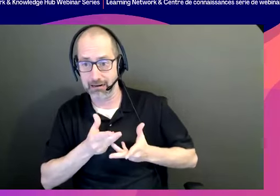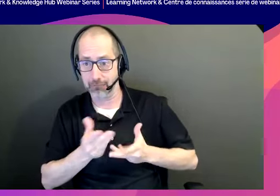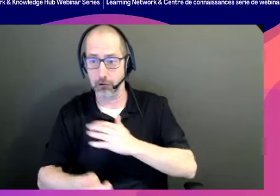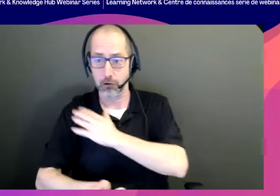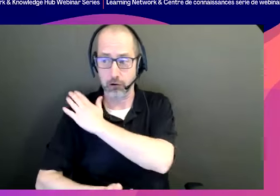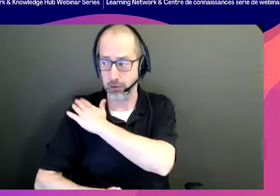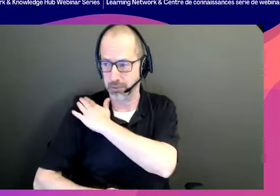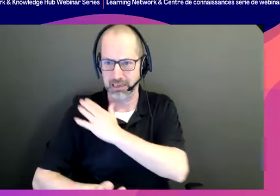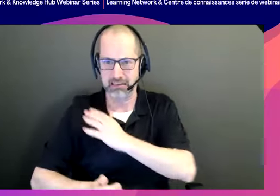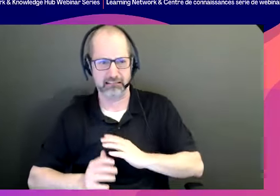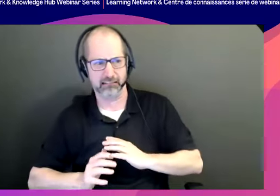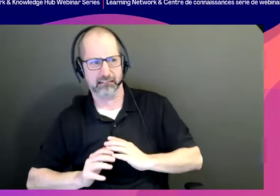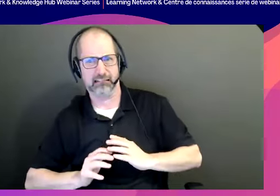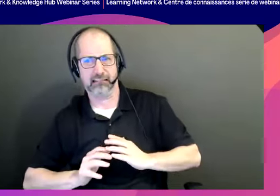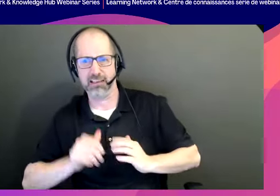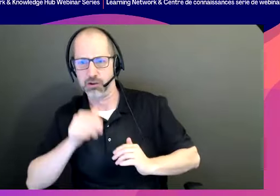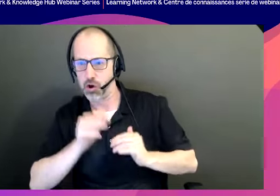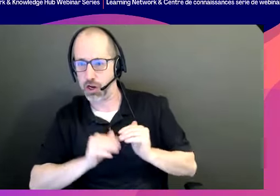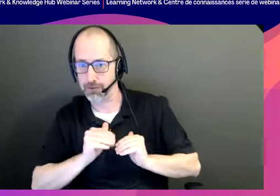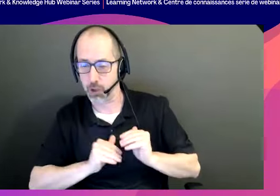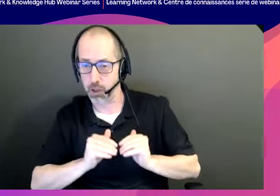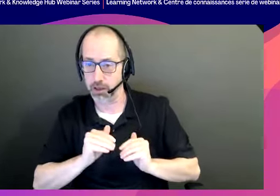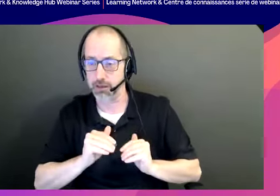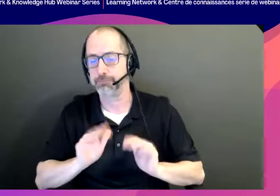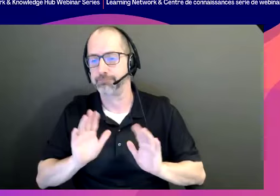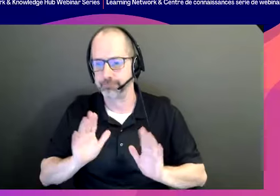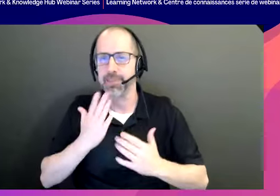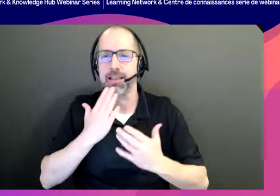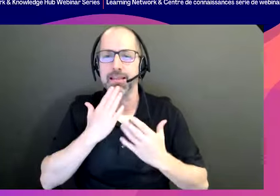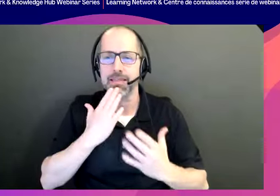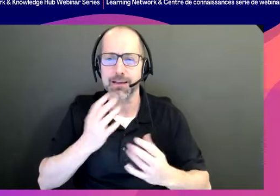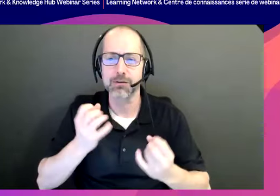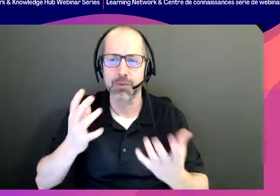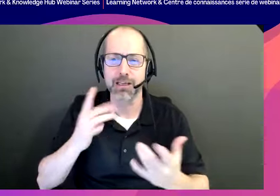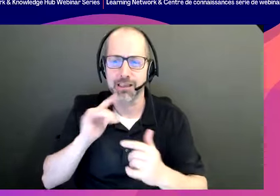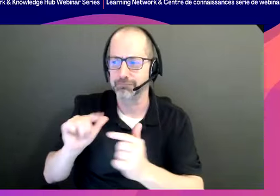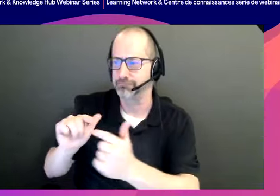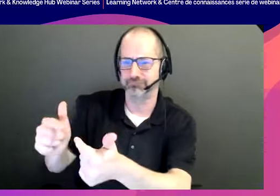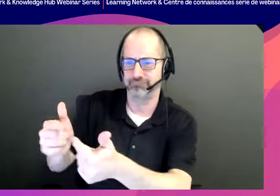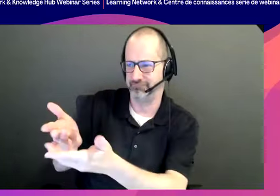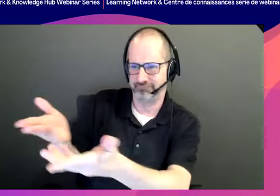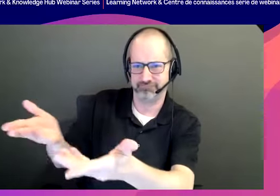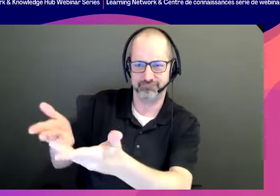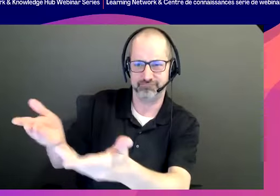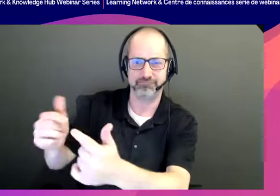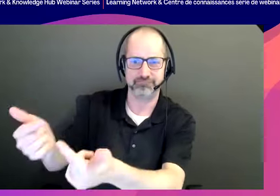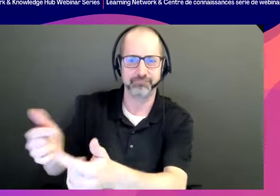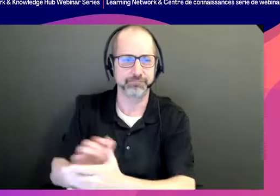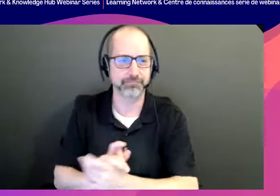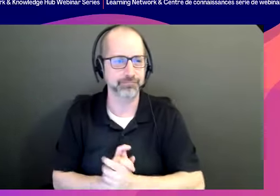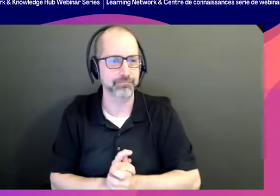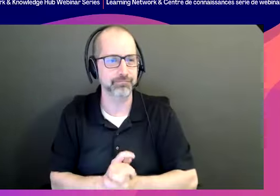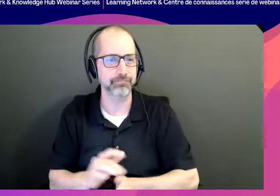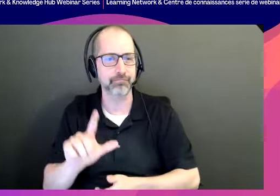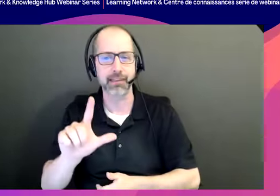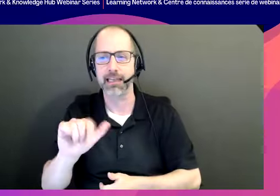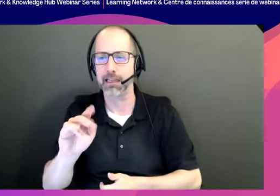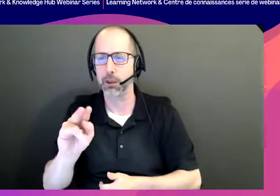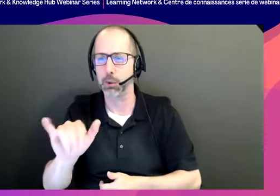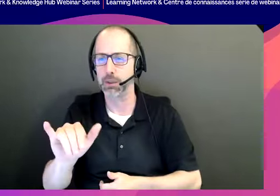much. I'll turn it back to my presenters, co-presenters. Thank you, Candace.